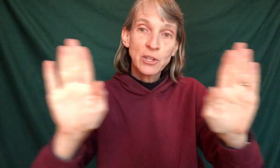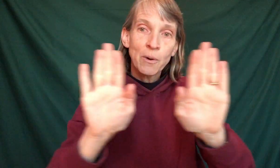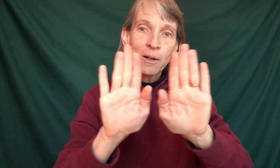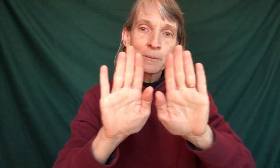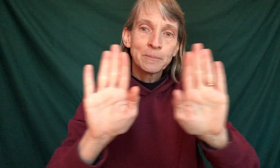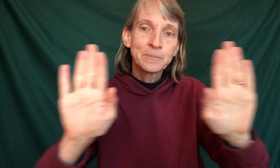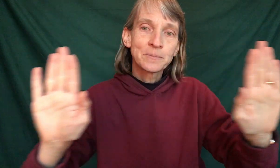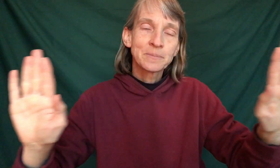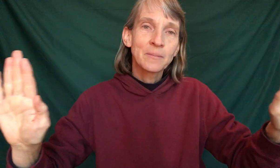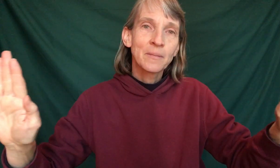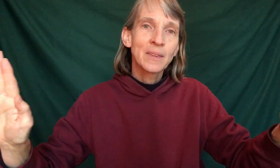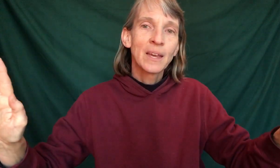the wall.